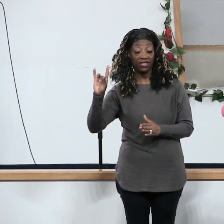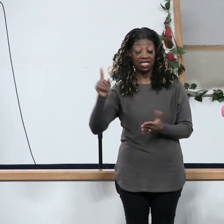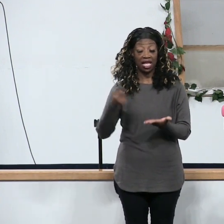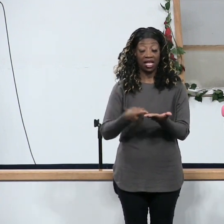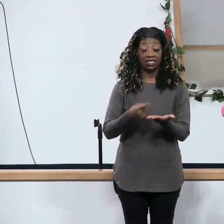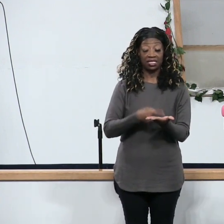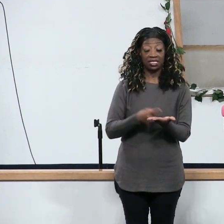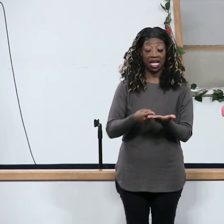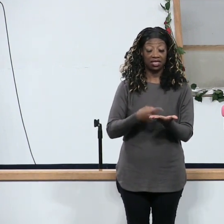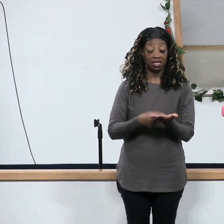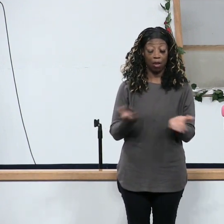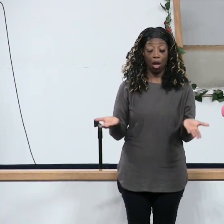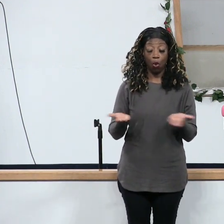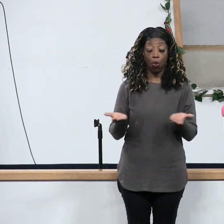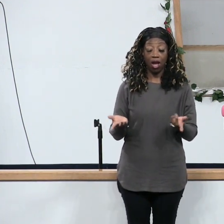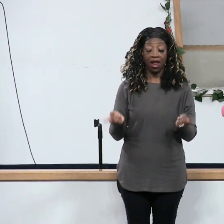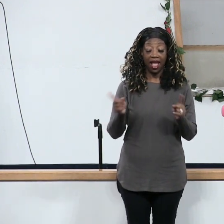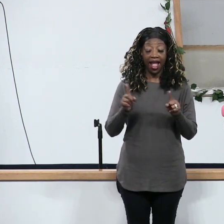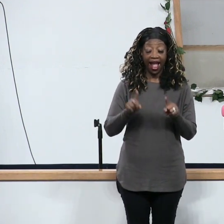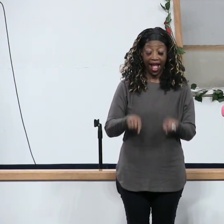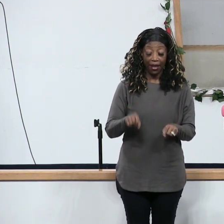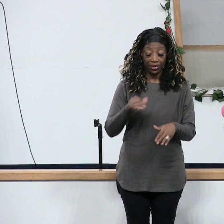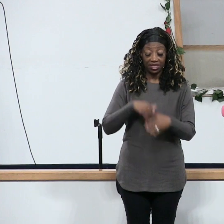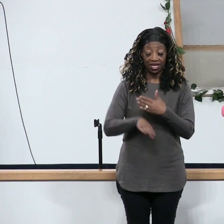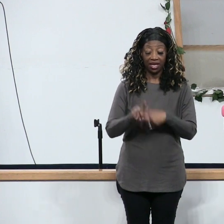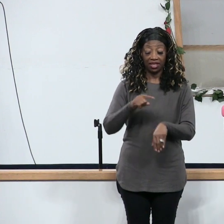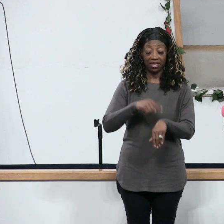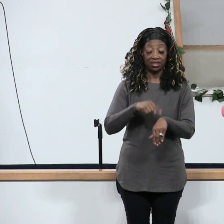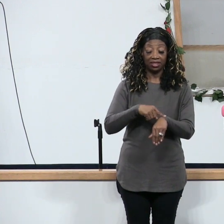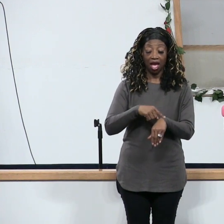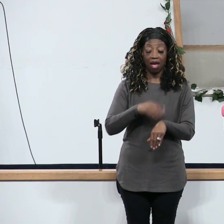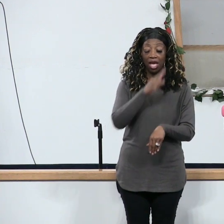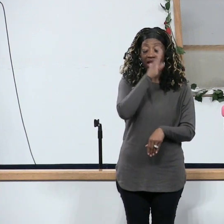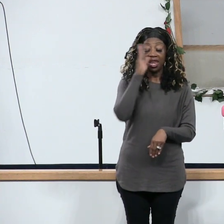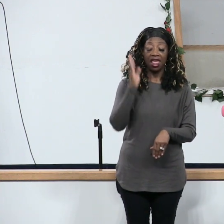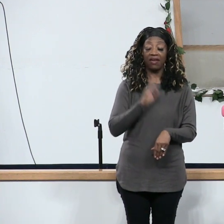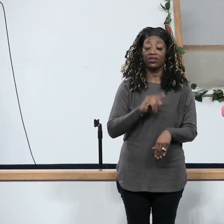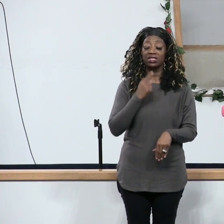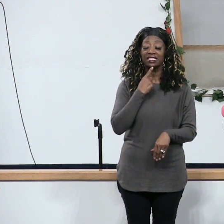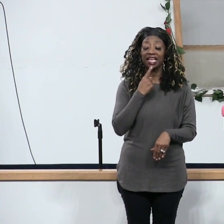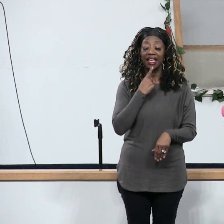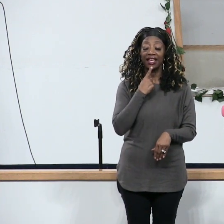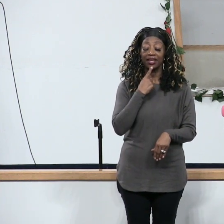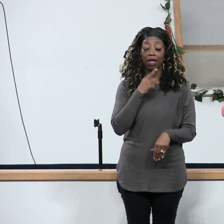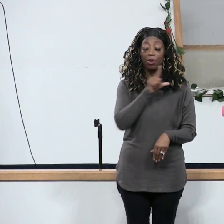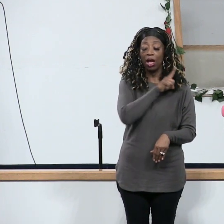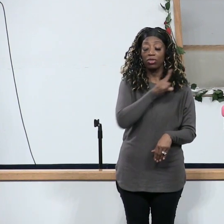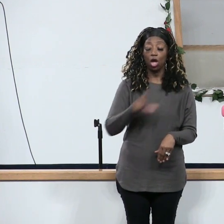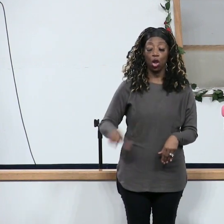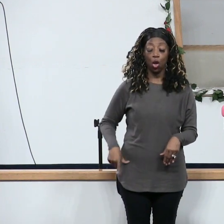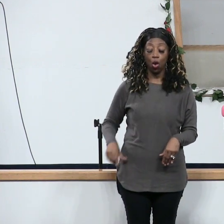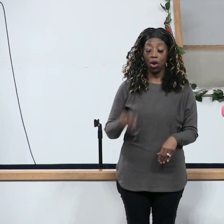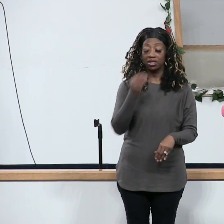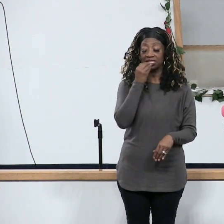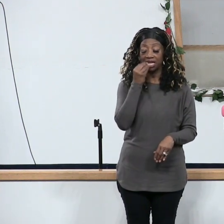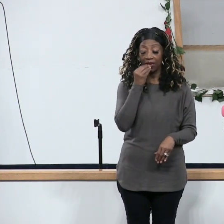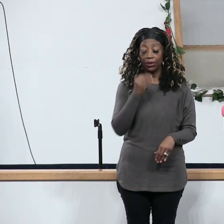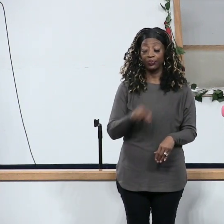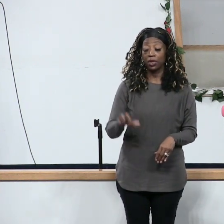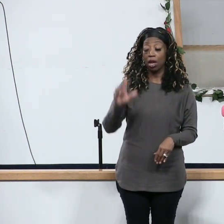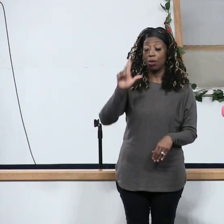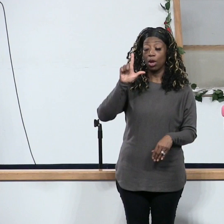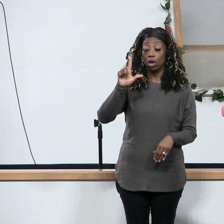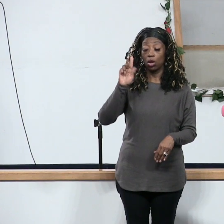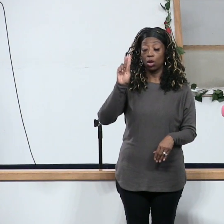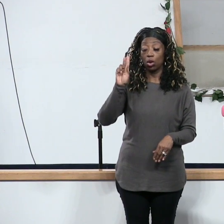this moment and never mentioning the Lord's Supper. But Luke, he gives a little bit more